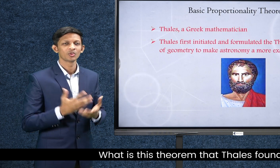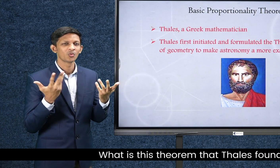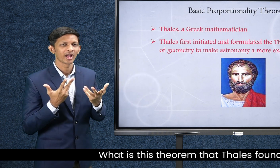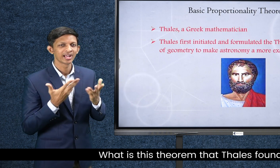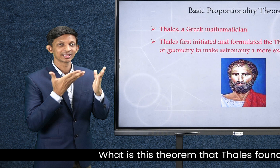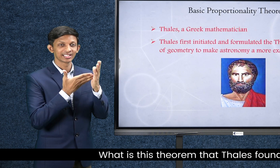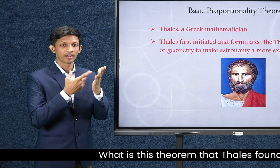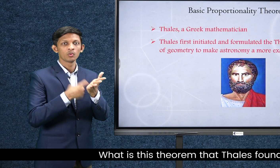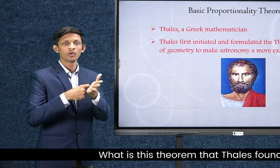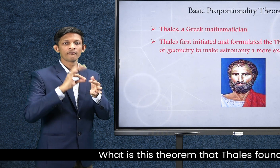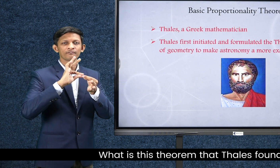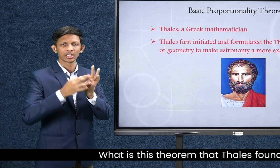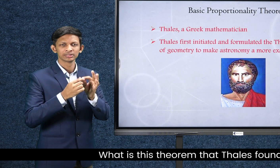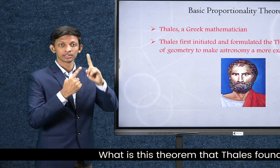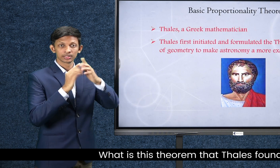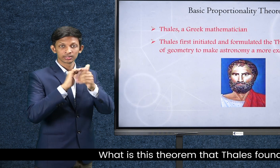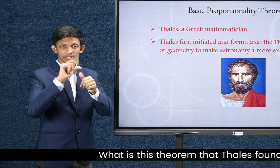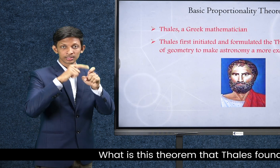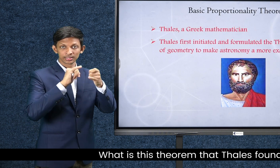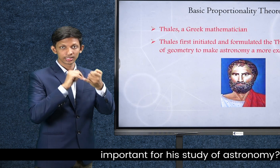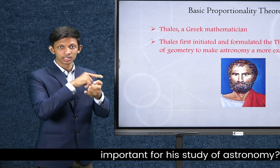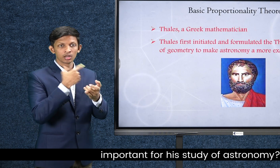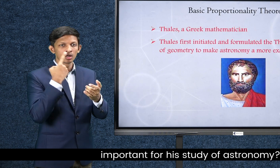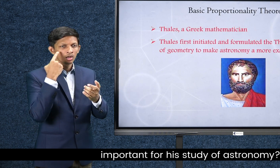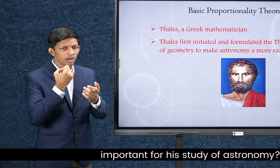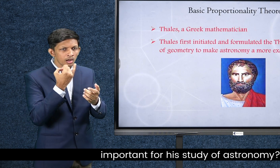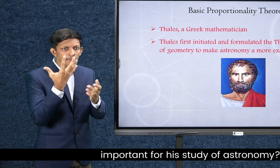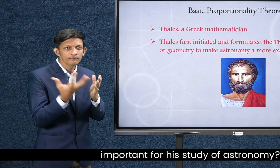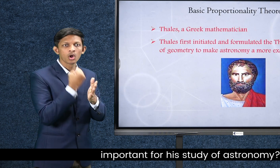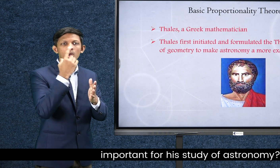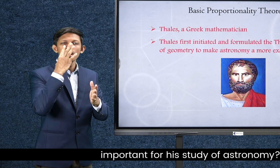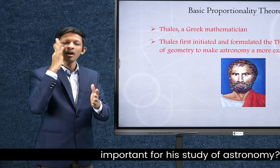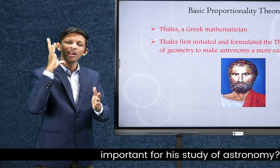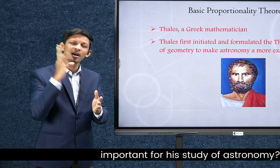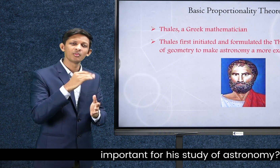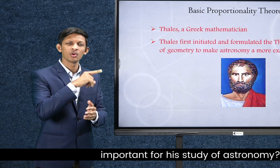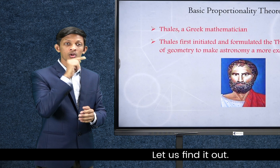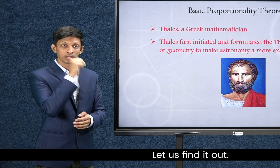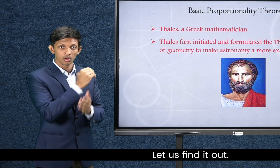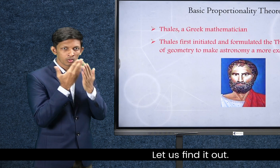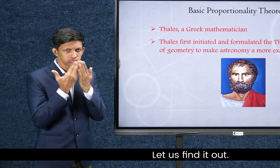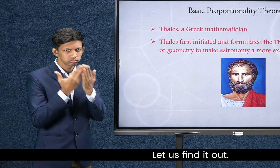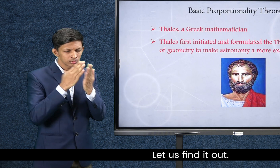What is this theorem that Thales found important for the study of astronomy? Let us find it out.